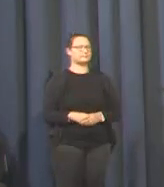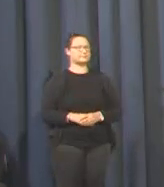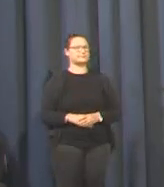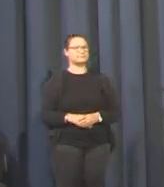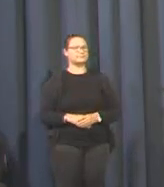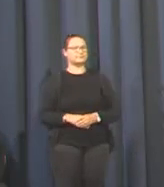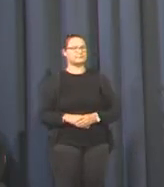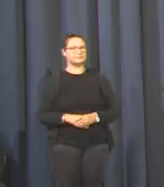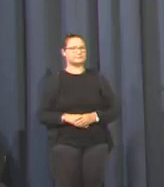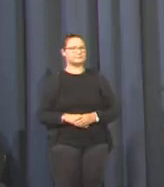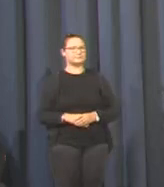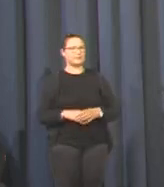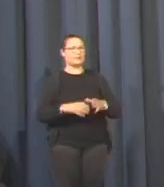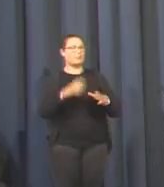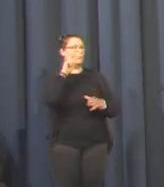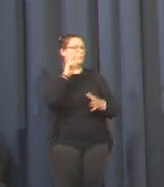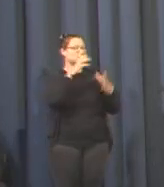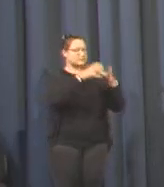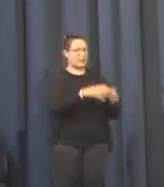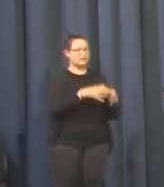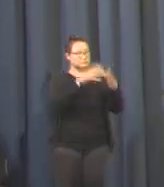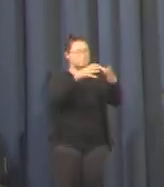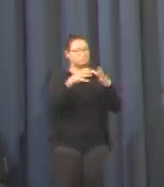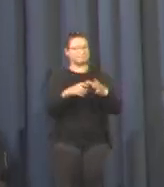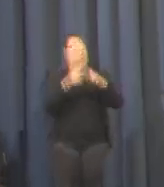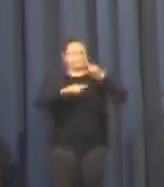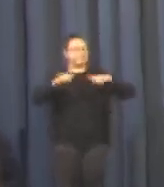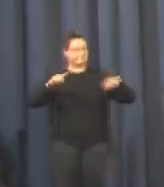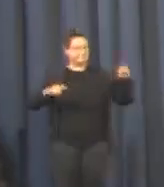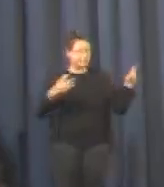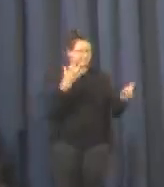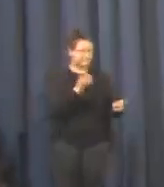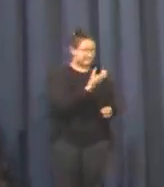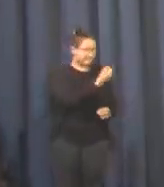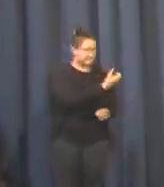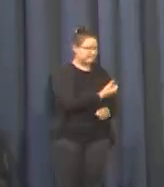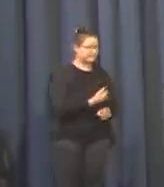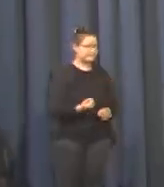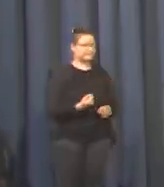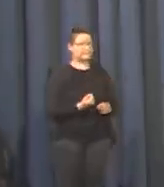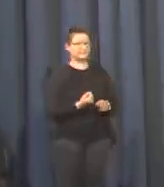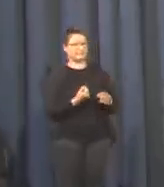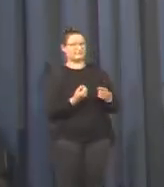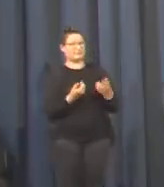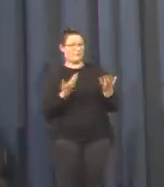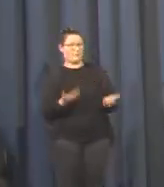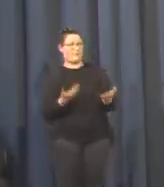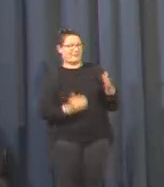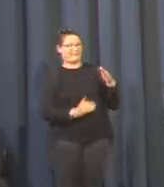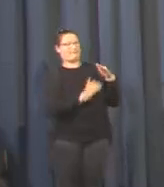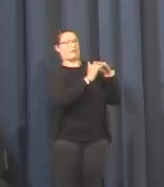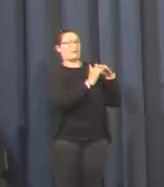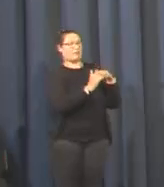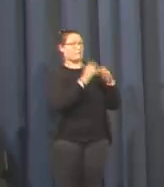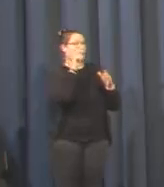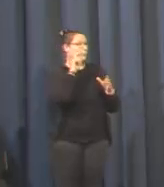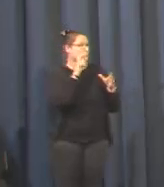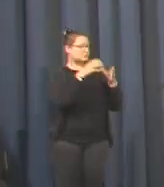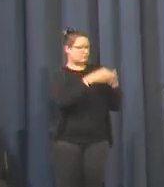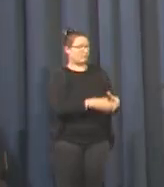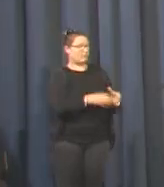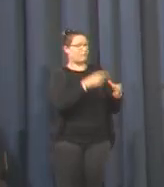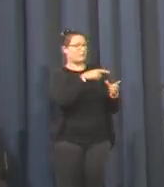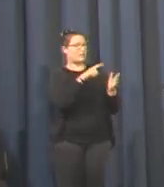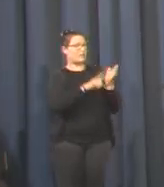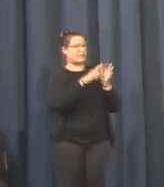So there are tanks all around properties in Karitane that are still full of water and that has potentially been subject to lead at one